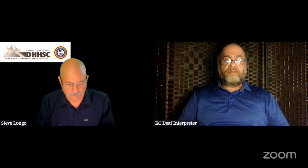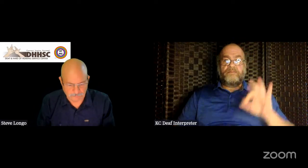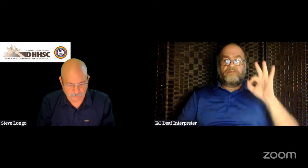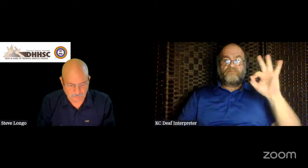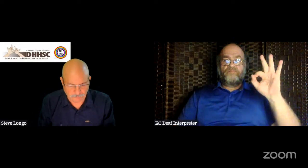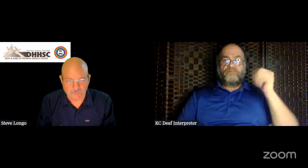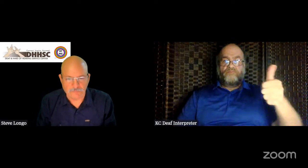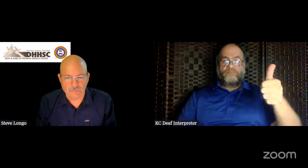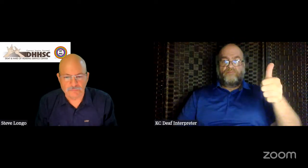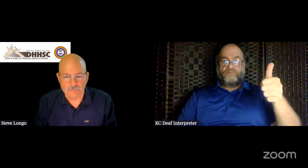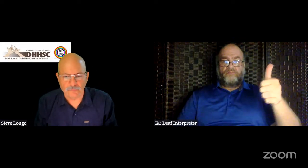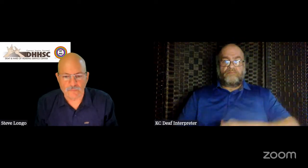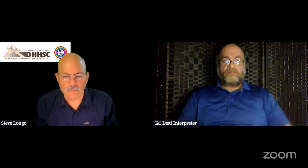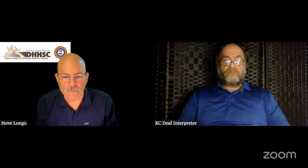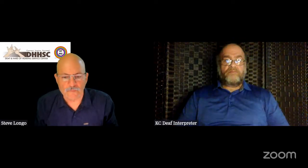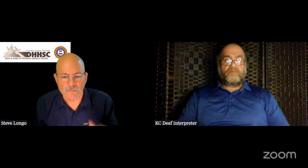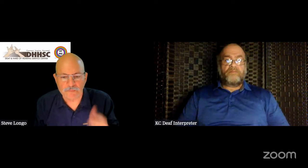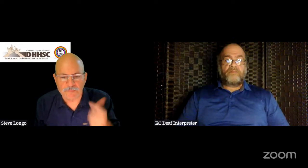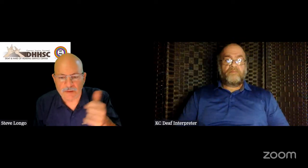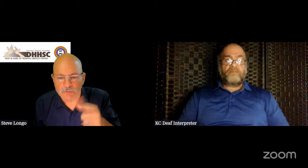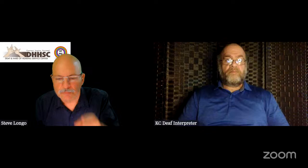agenda?